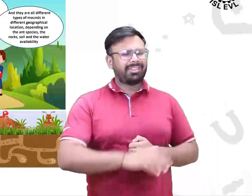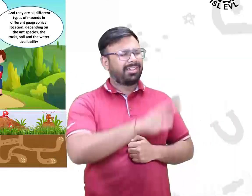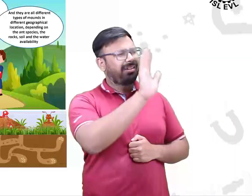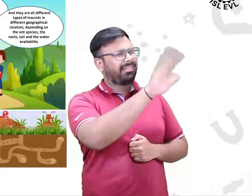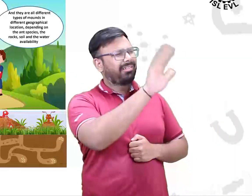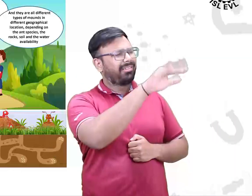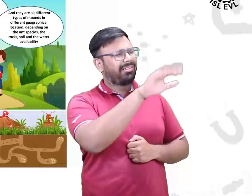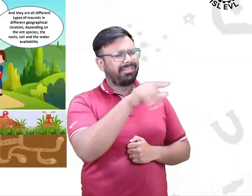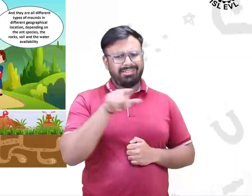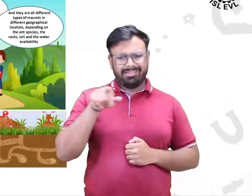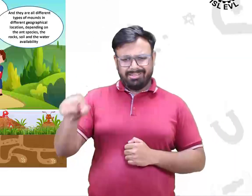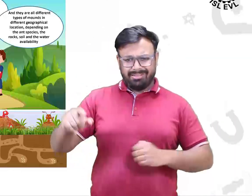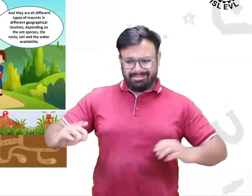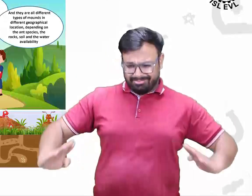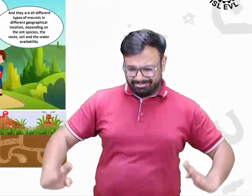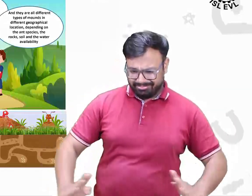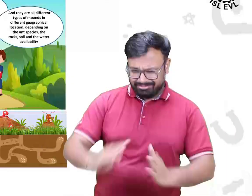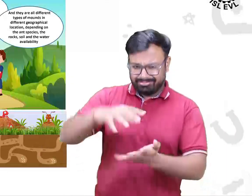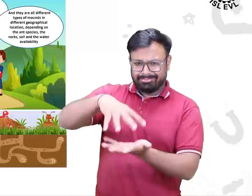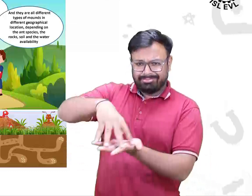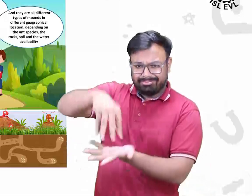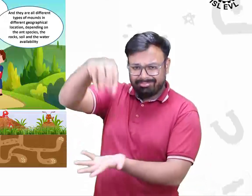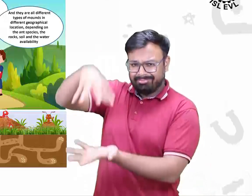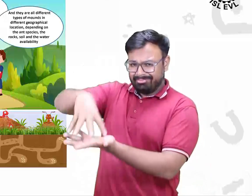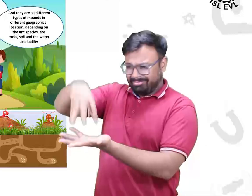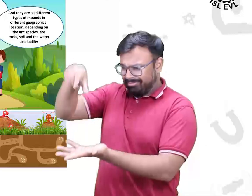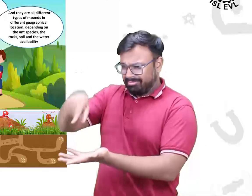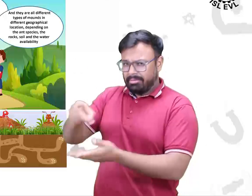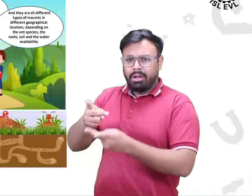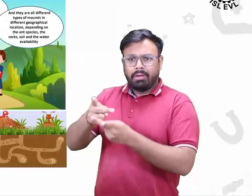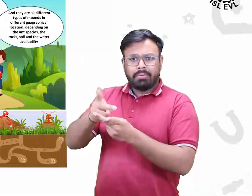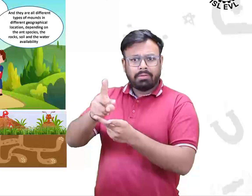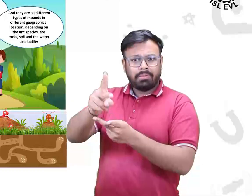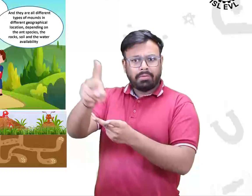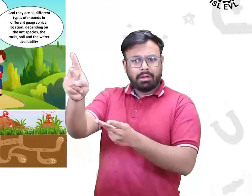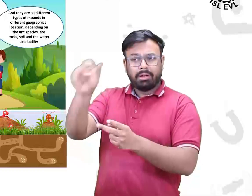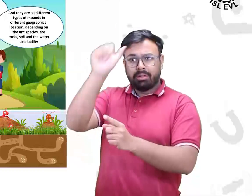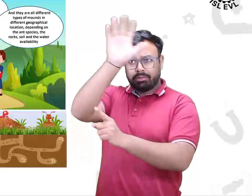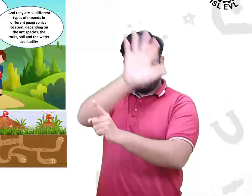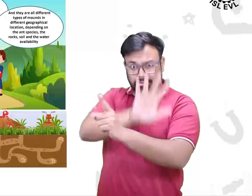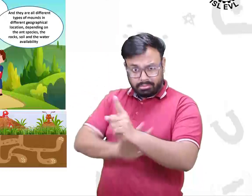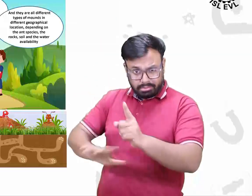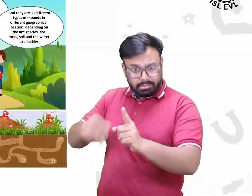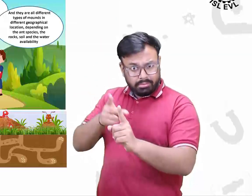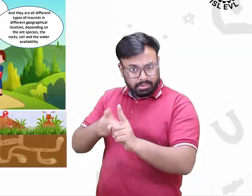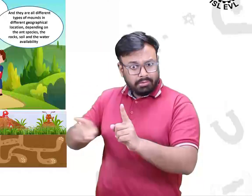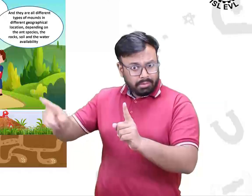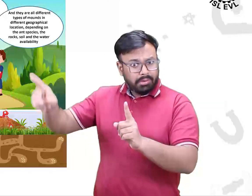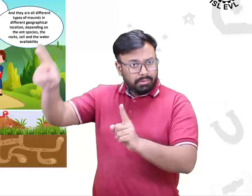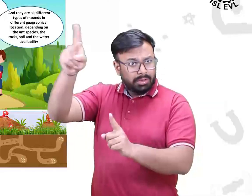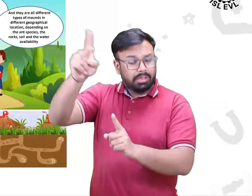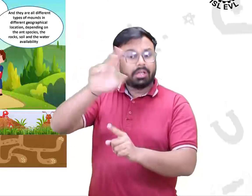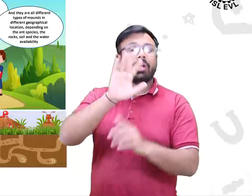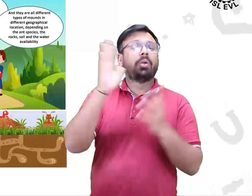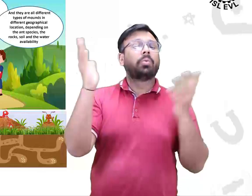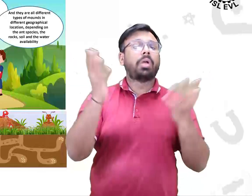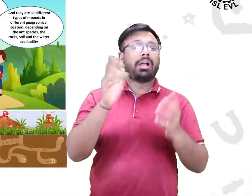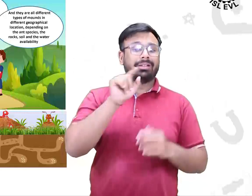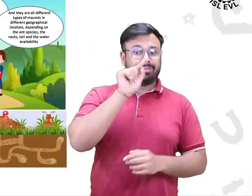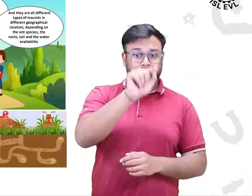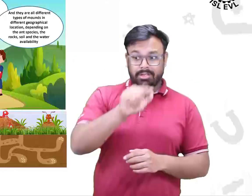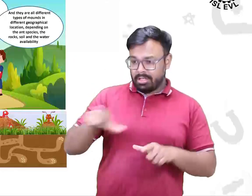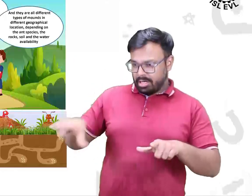ice-covered area of the continent. All they are all different types of mounts